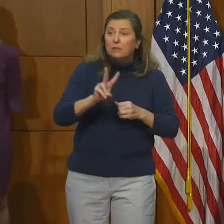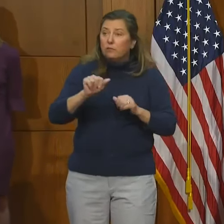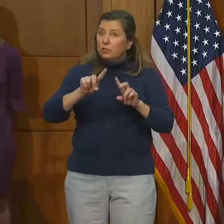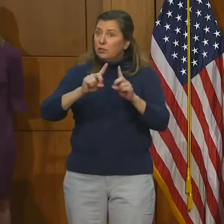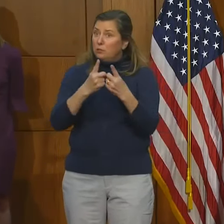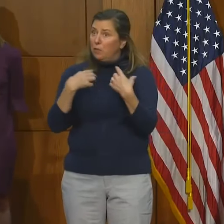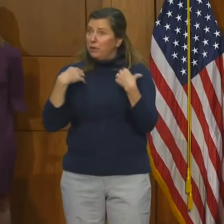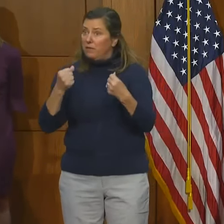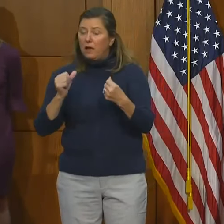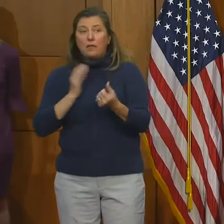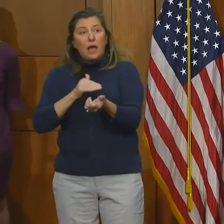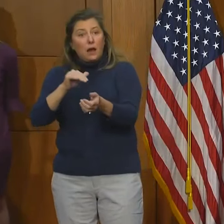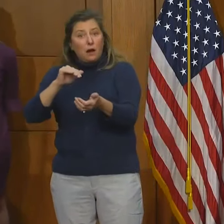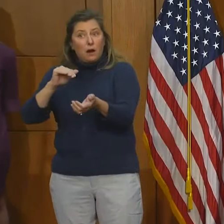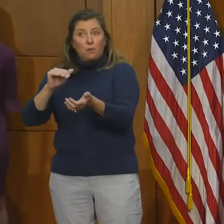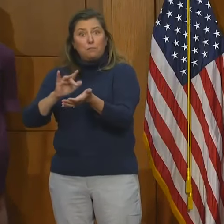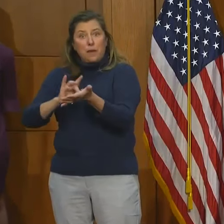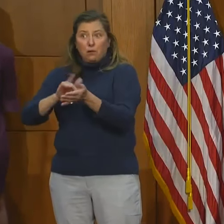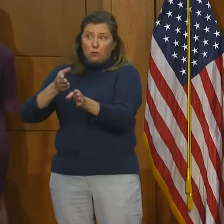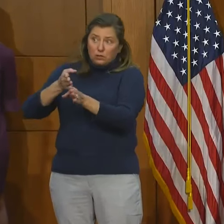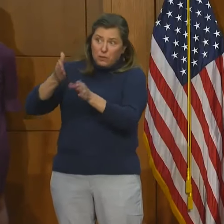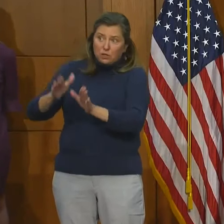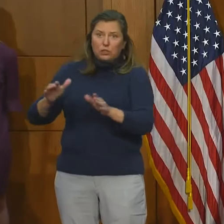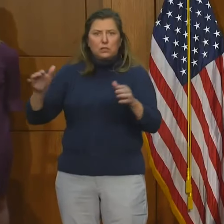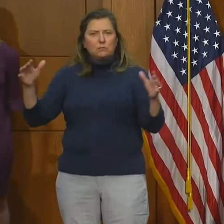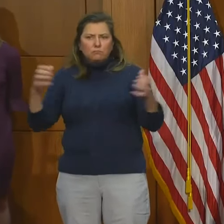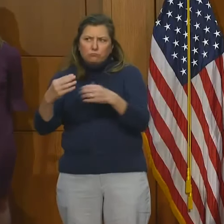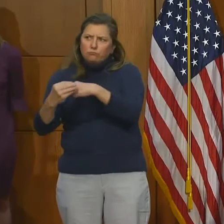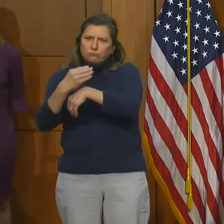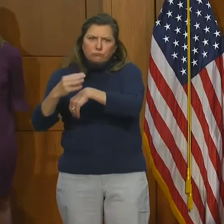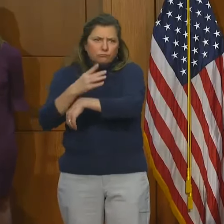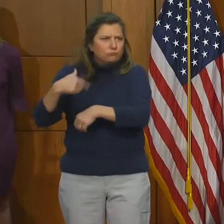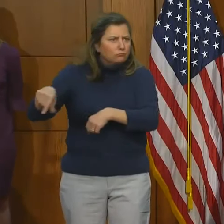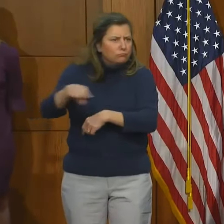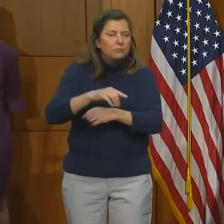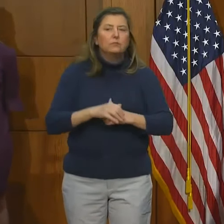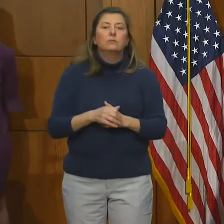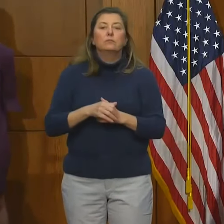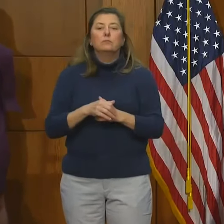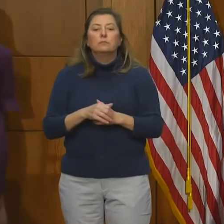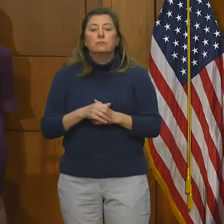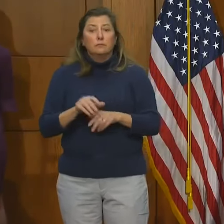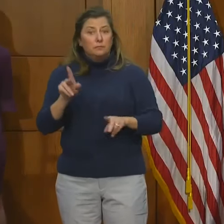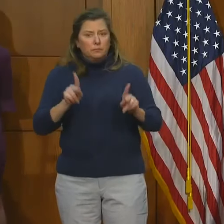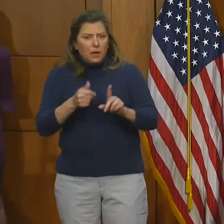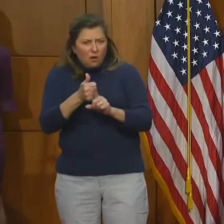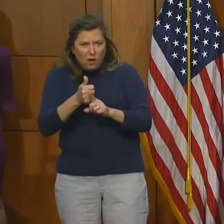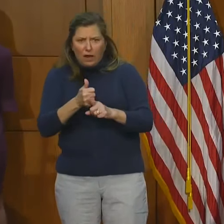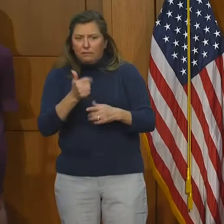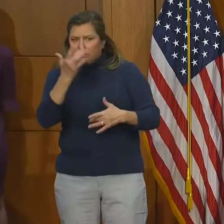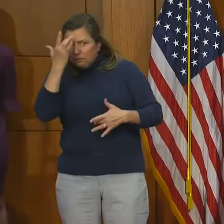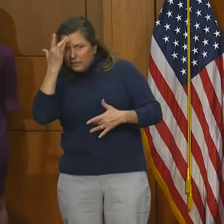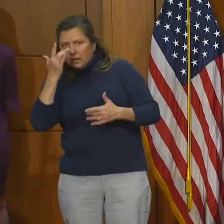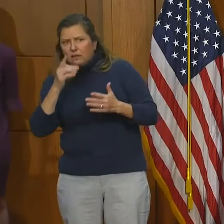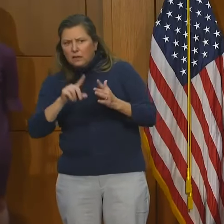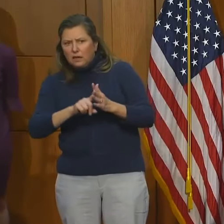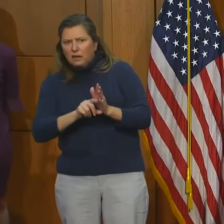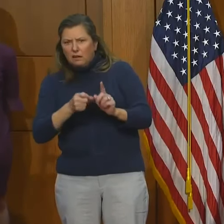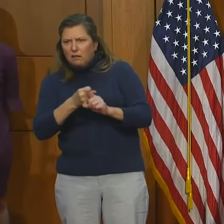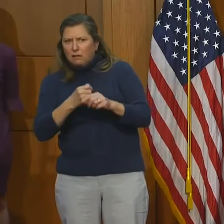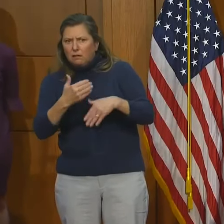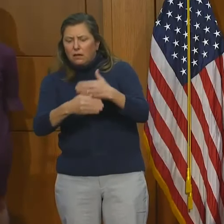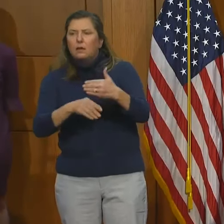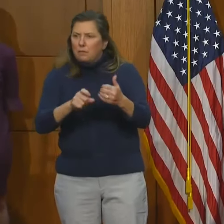own medical specialty societies. Patients with underlying and emerging threatening medical conditions need to see a